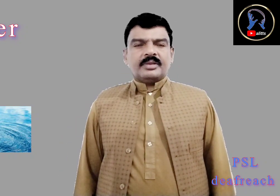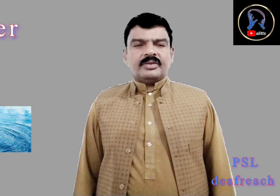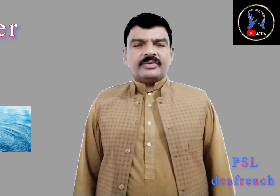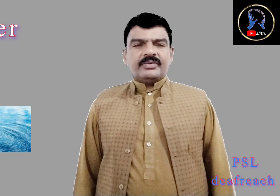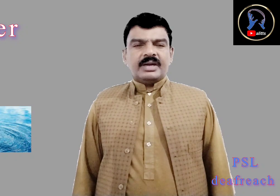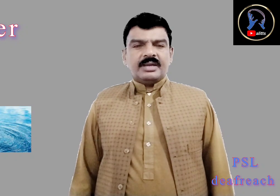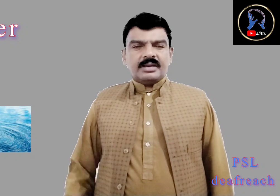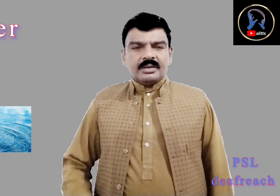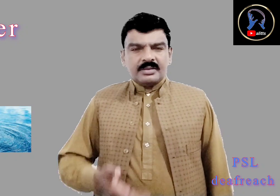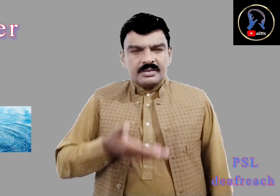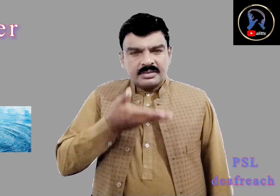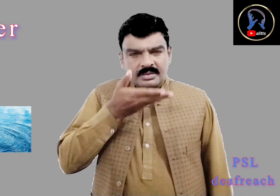water